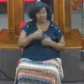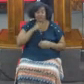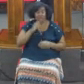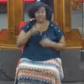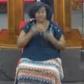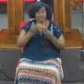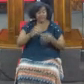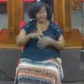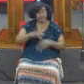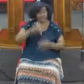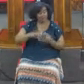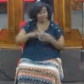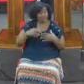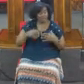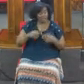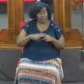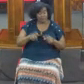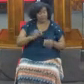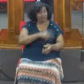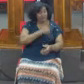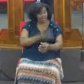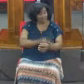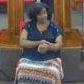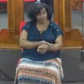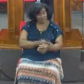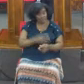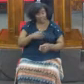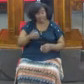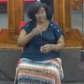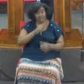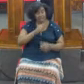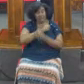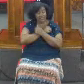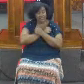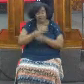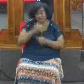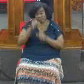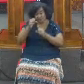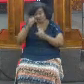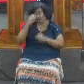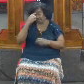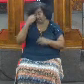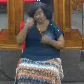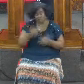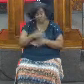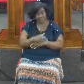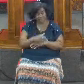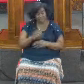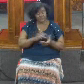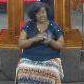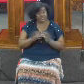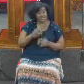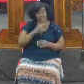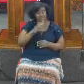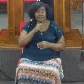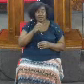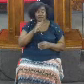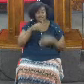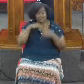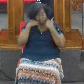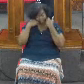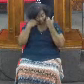the spirit of fear, but of power, of love, and of a sound mind tonight. Jesus said, be not therefore ashamed of